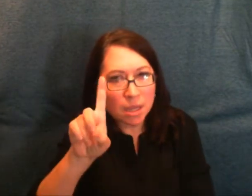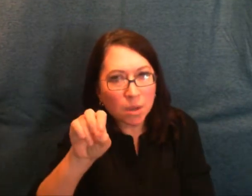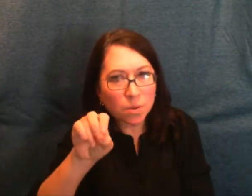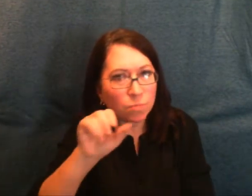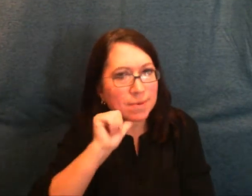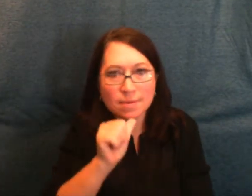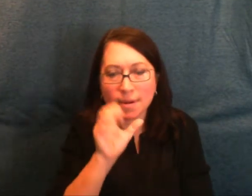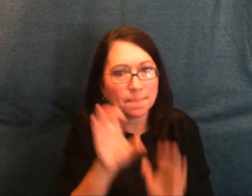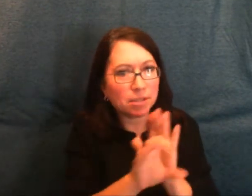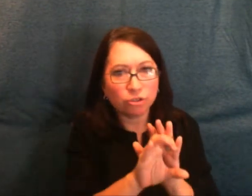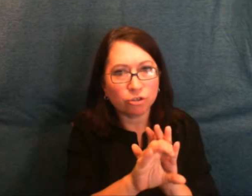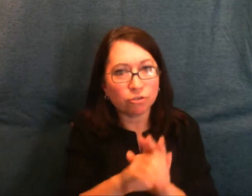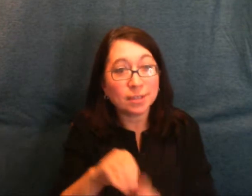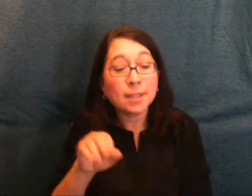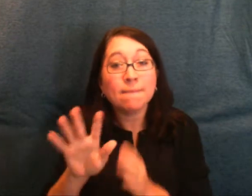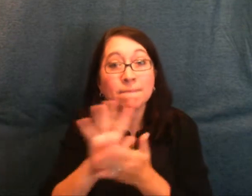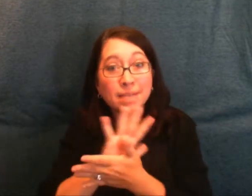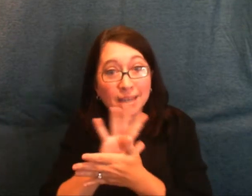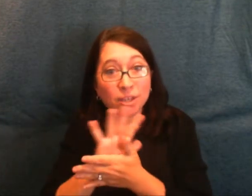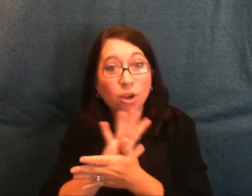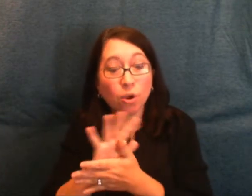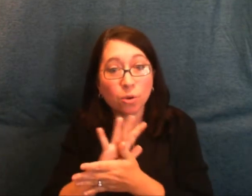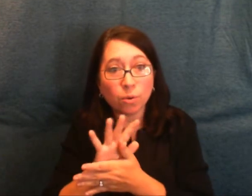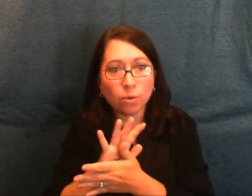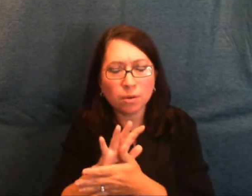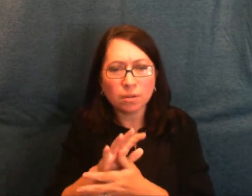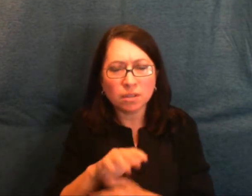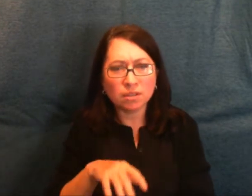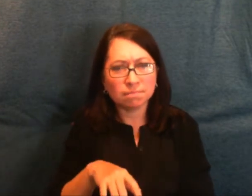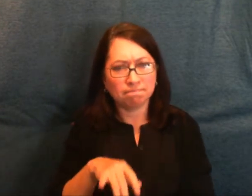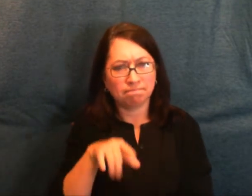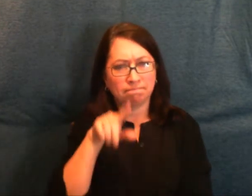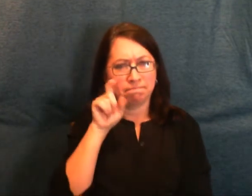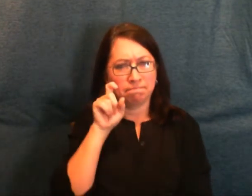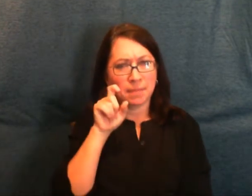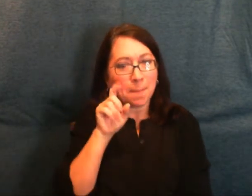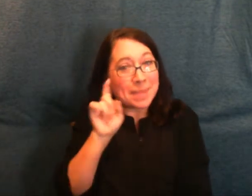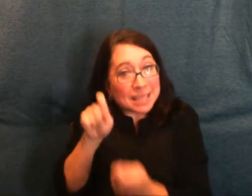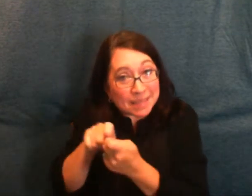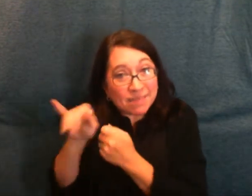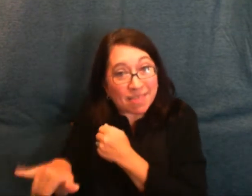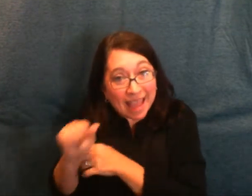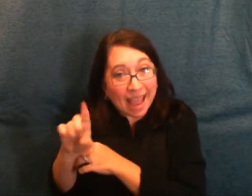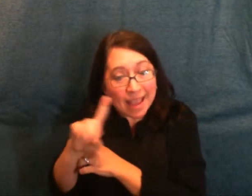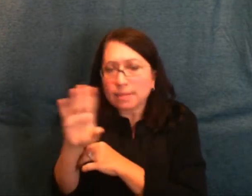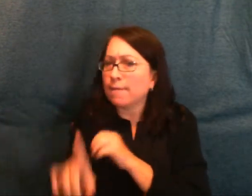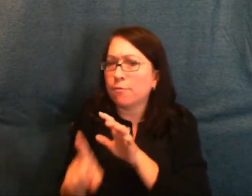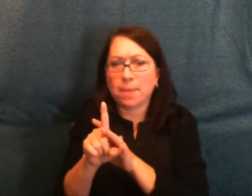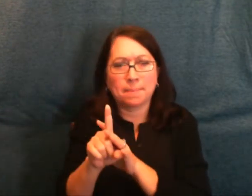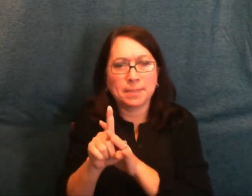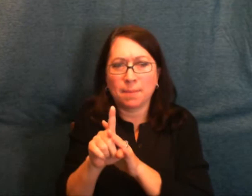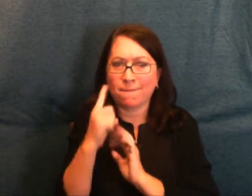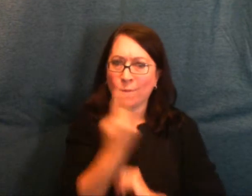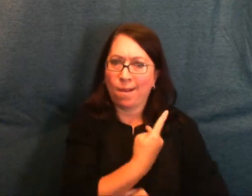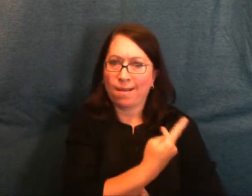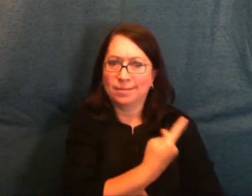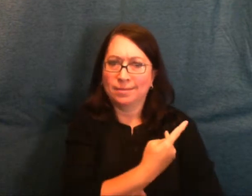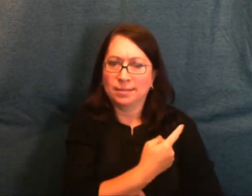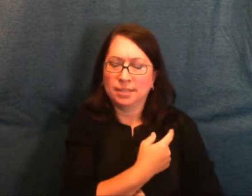longer. But still, this ad never popped up. We could not get it to pop up for just us. So we put it away